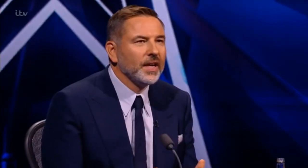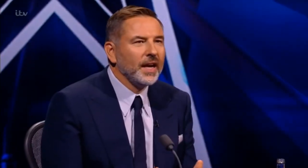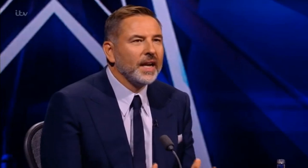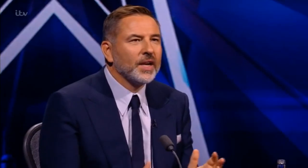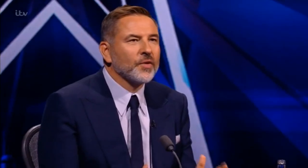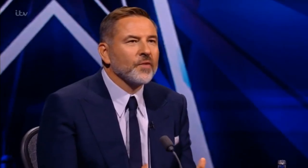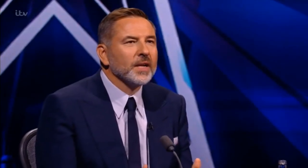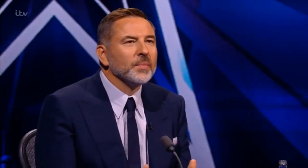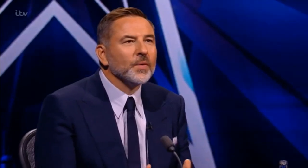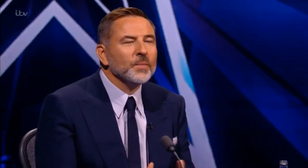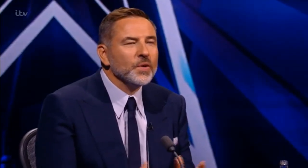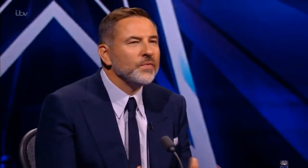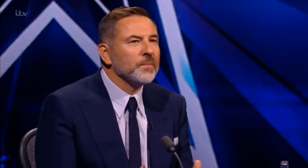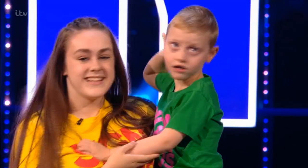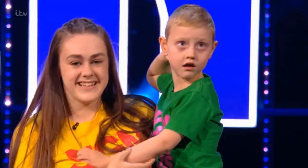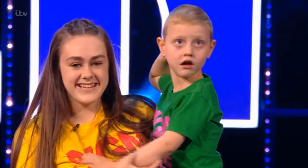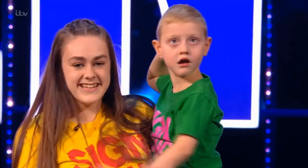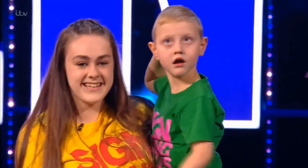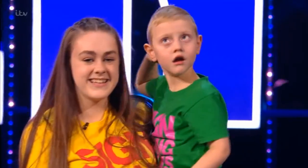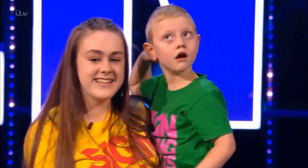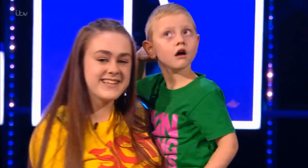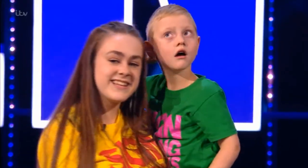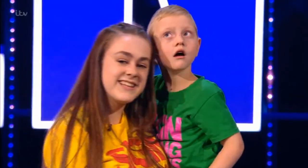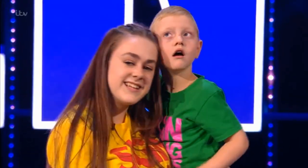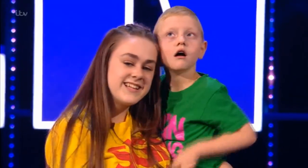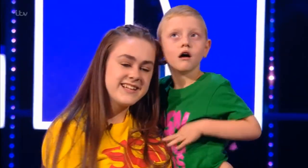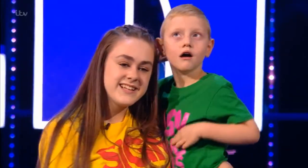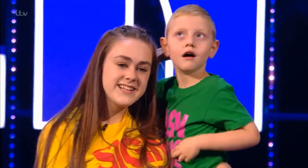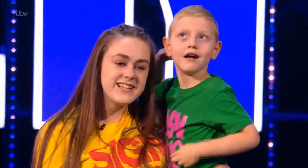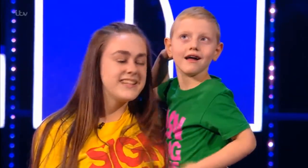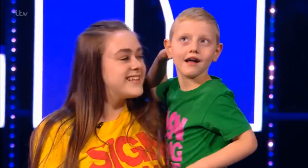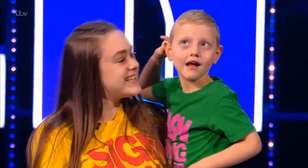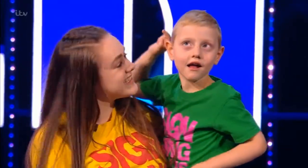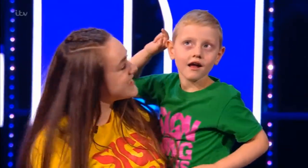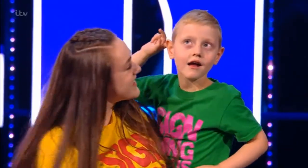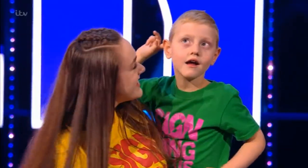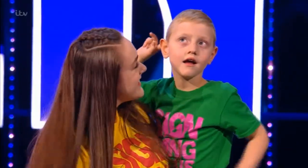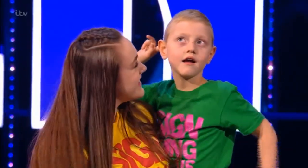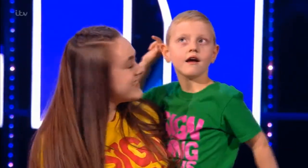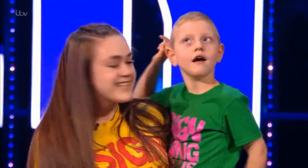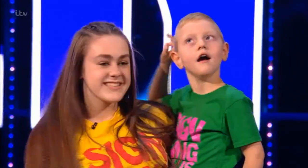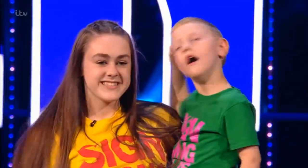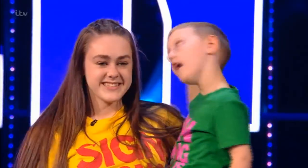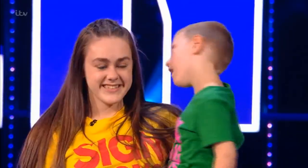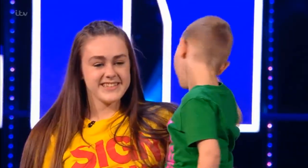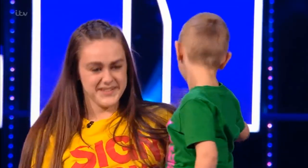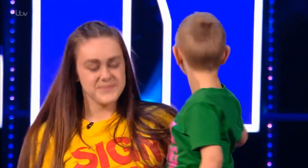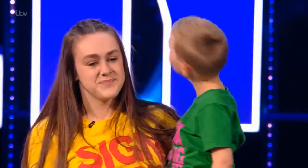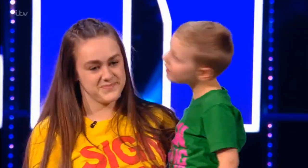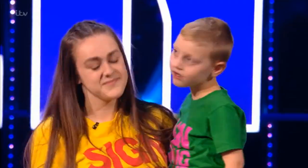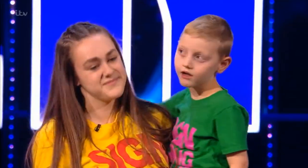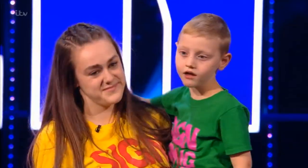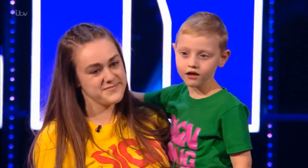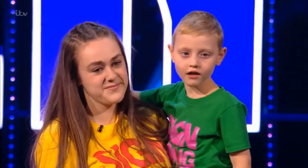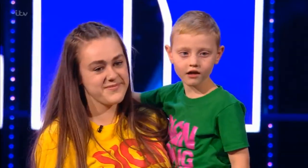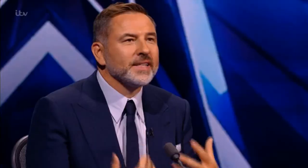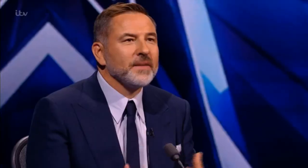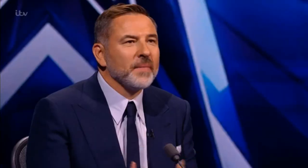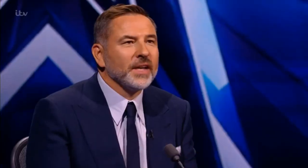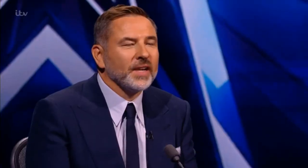an incredible, moving moment when you came on and auditioned all those months ago. And this was too. This had the same magic.